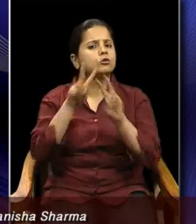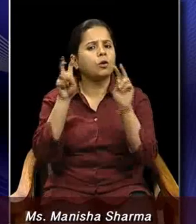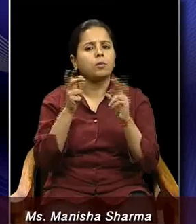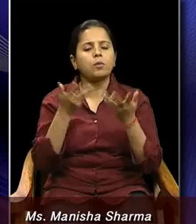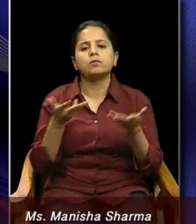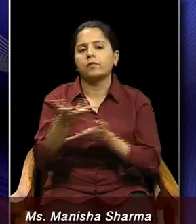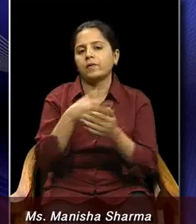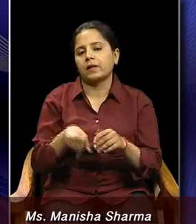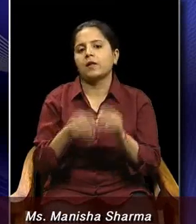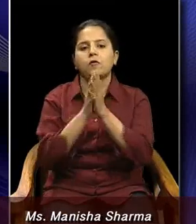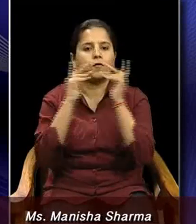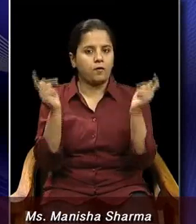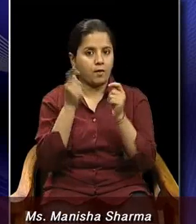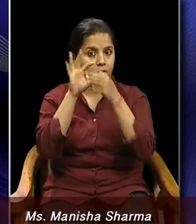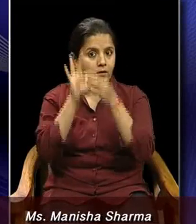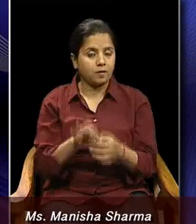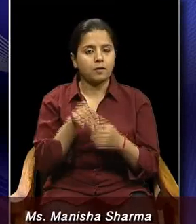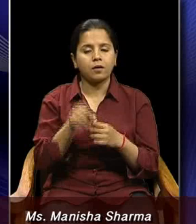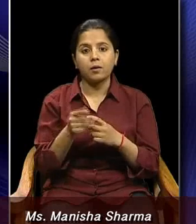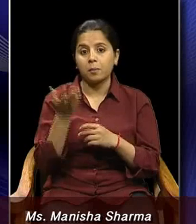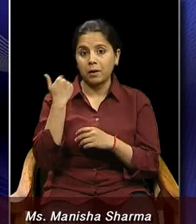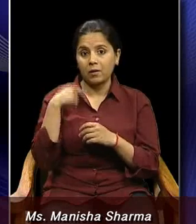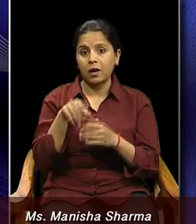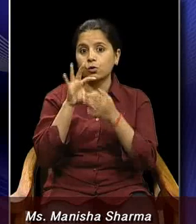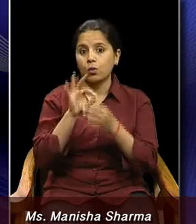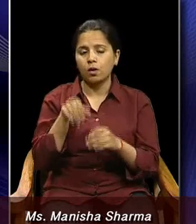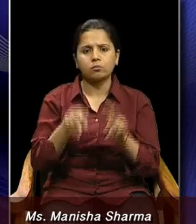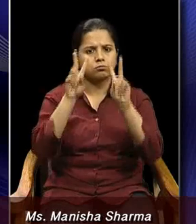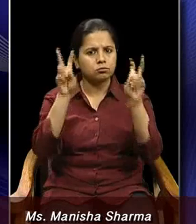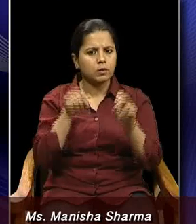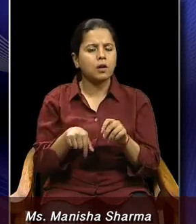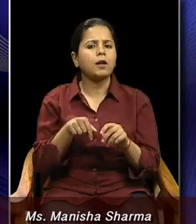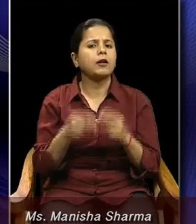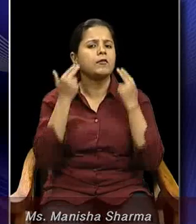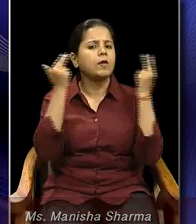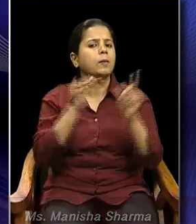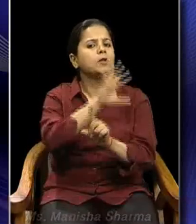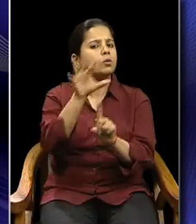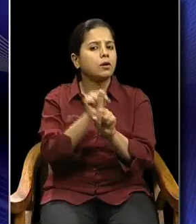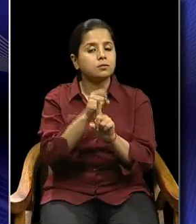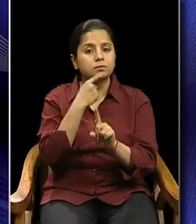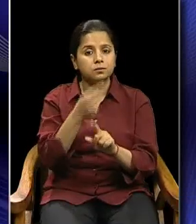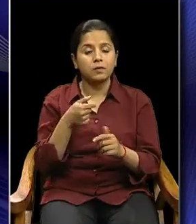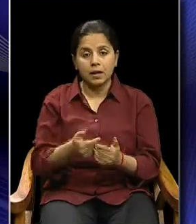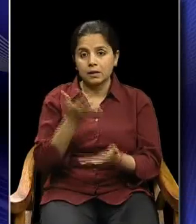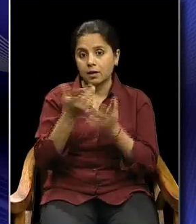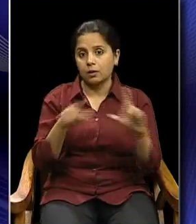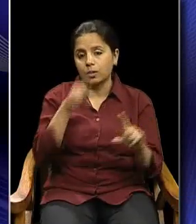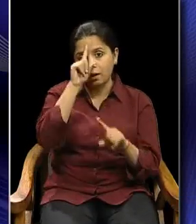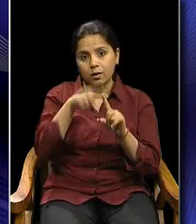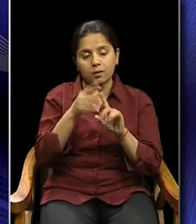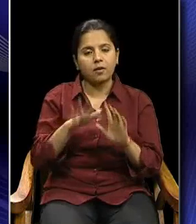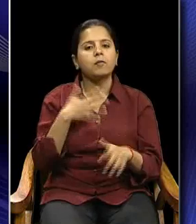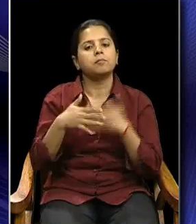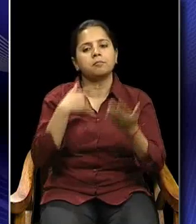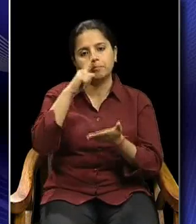is festivals with regard to the series which we are doing on the understanding popular culture. And as the sign language expert we have